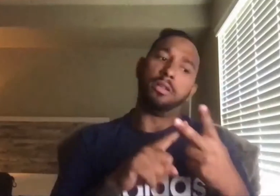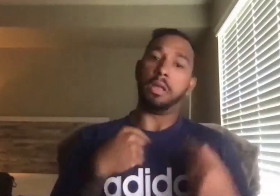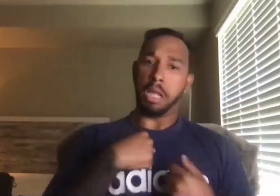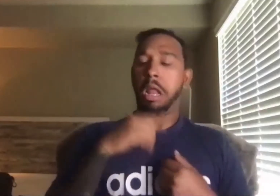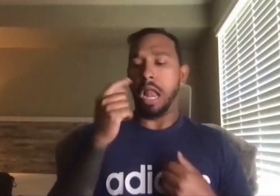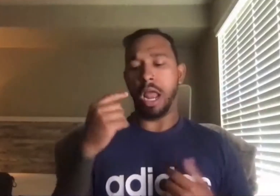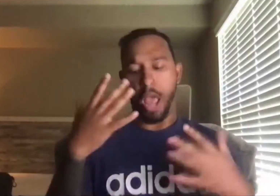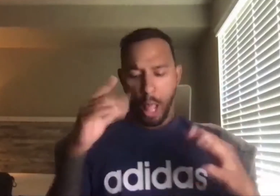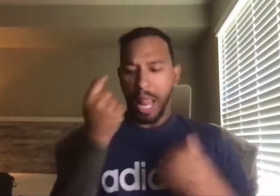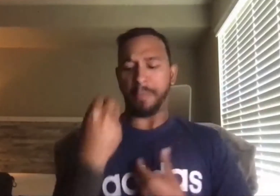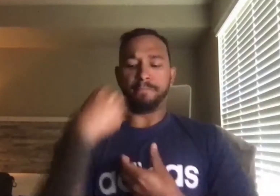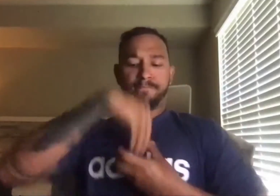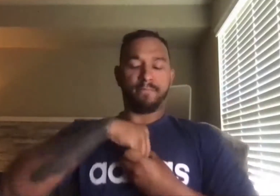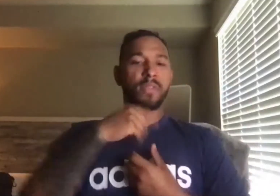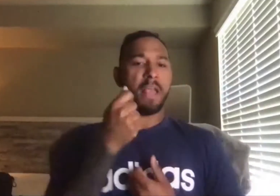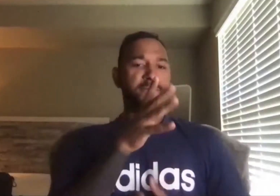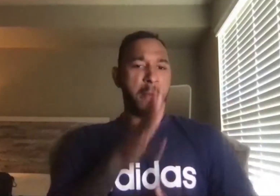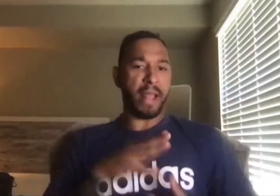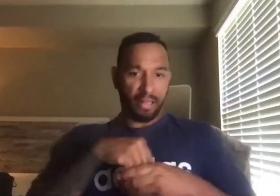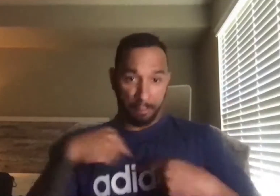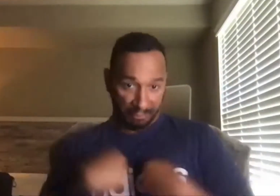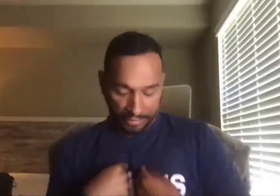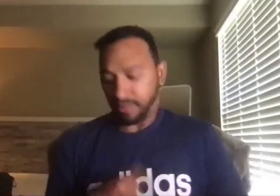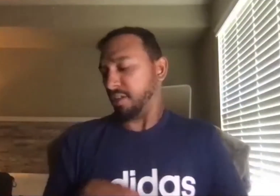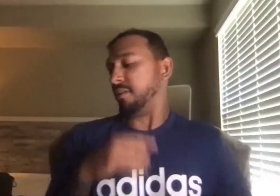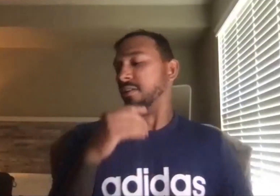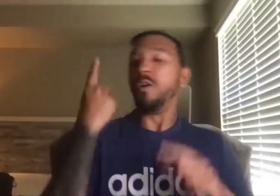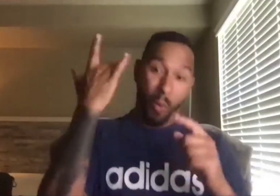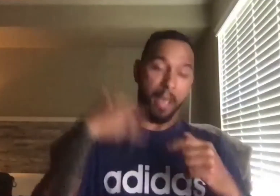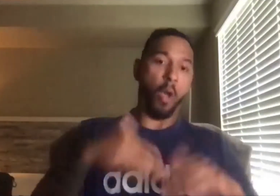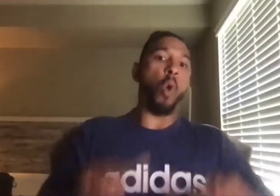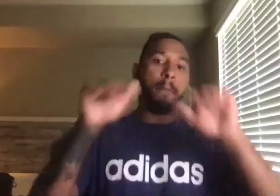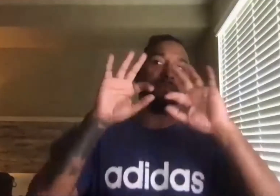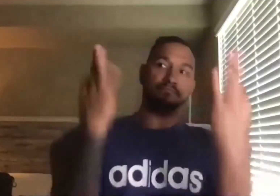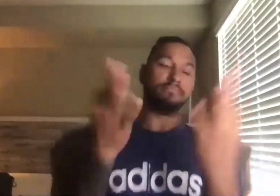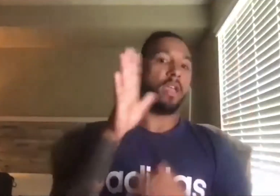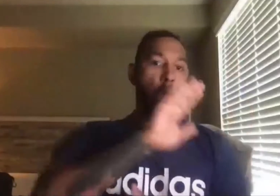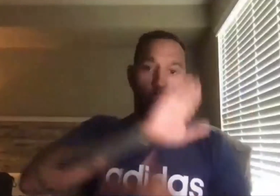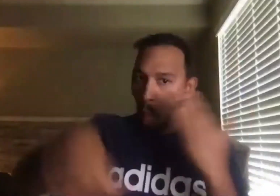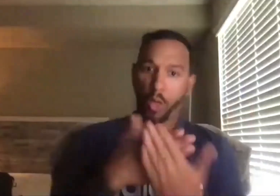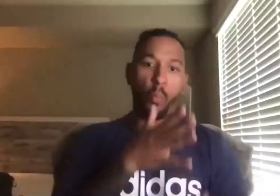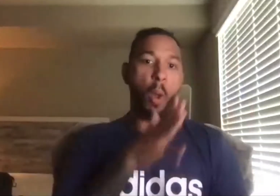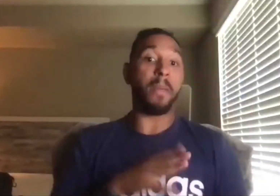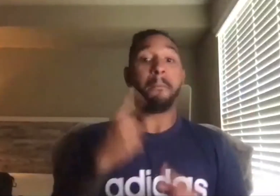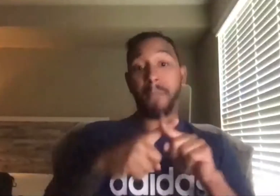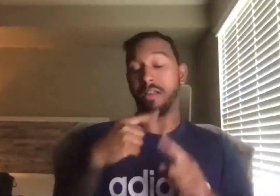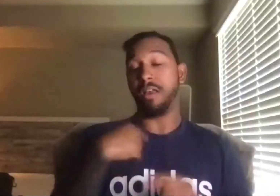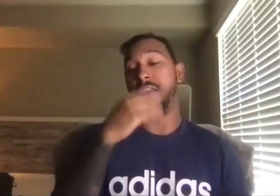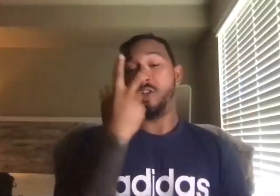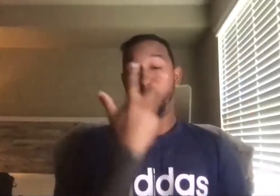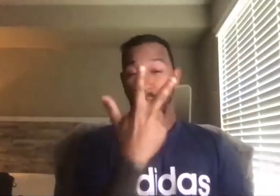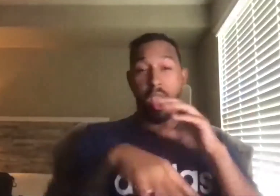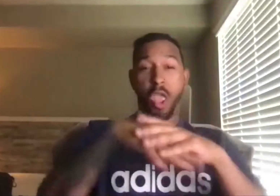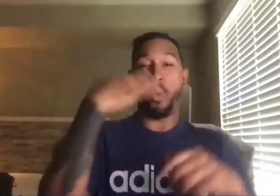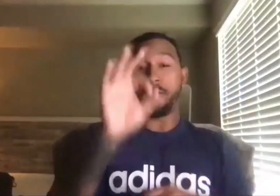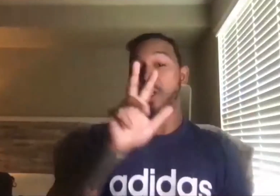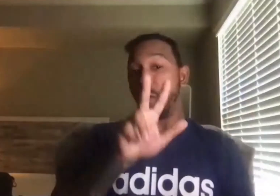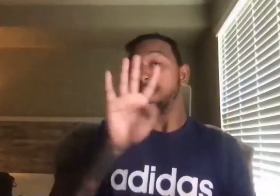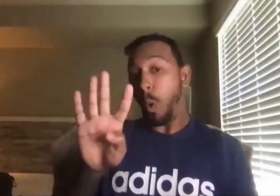was raised around a house full of women. I have 34 cousins, of which 31 are female. I felt it important to show the